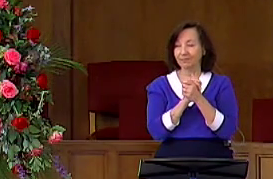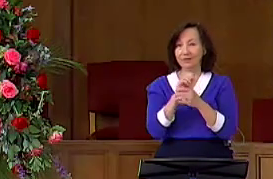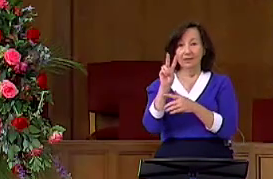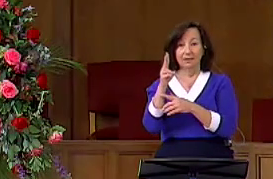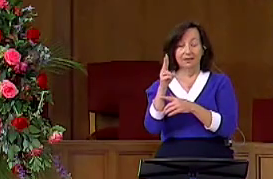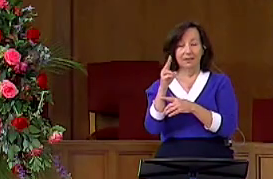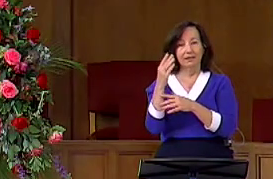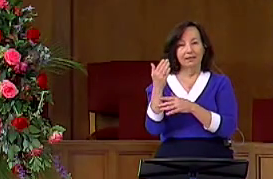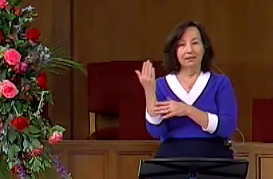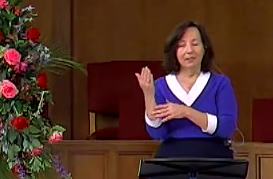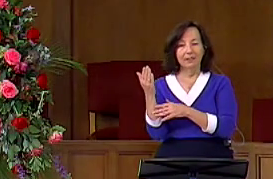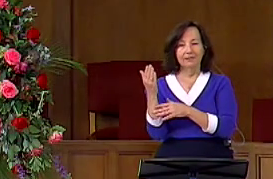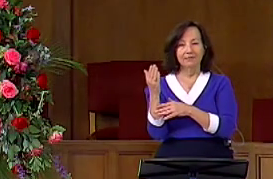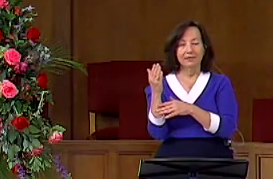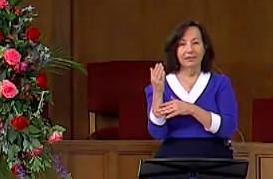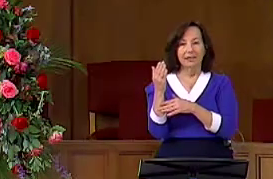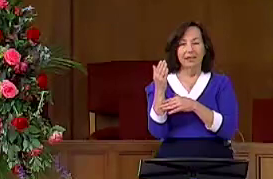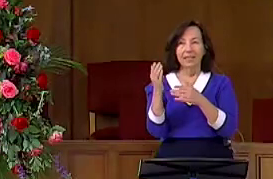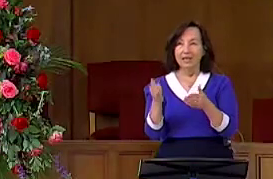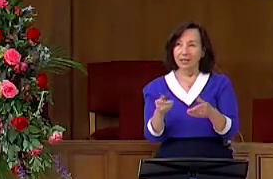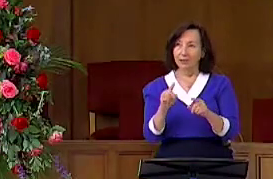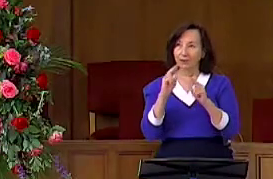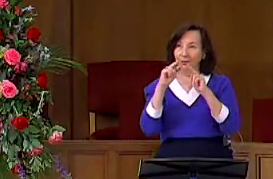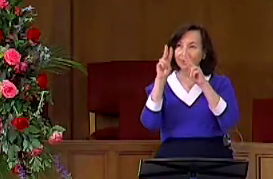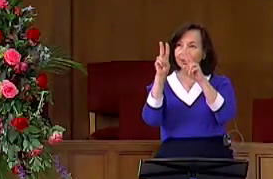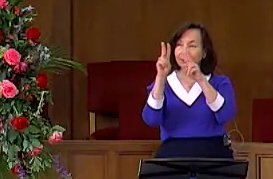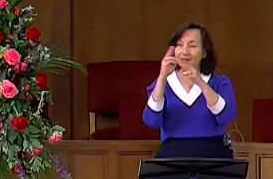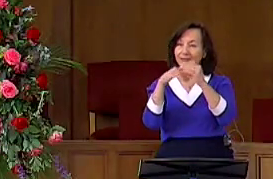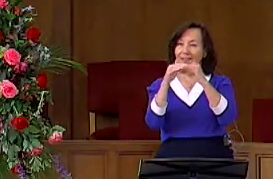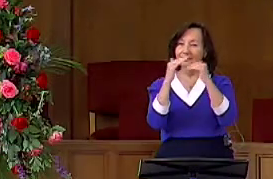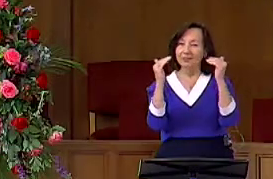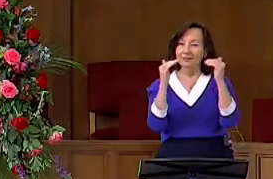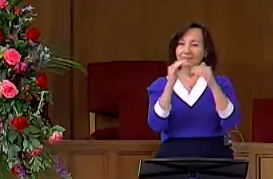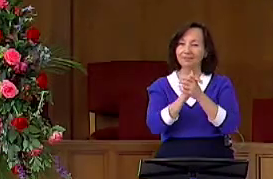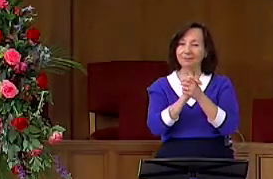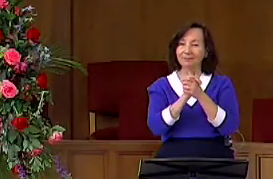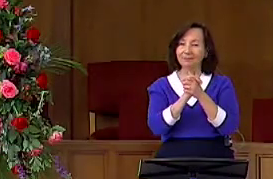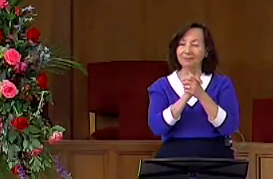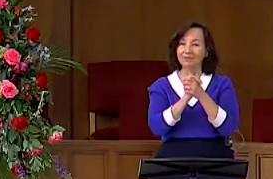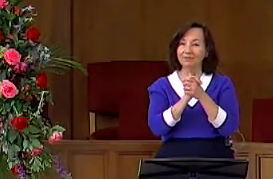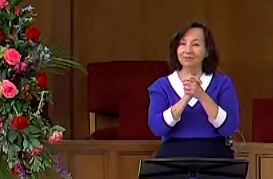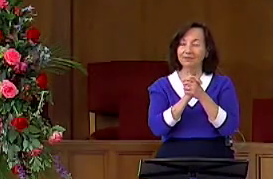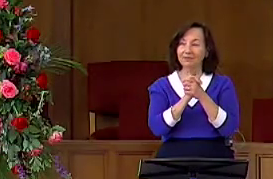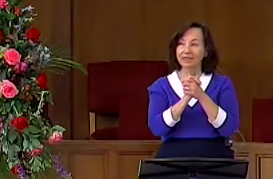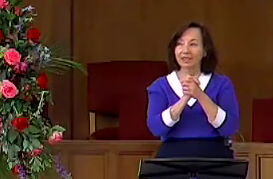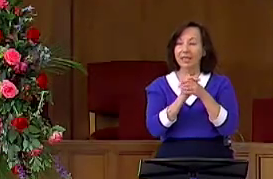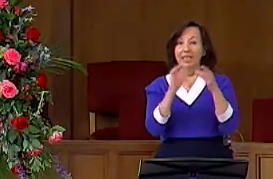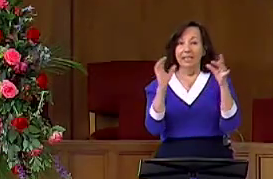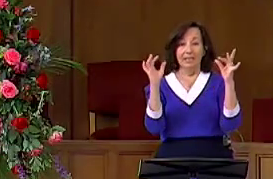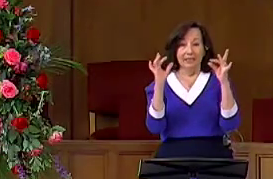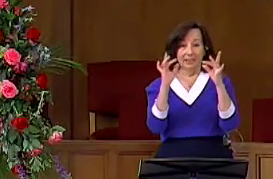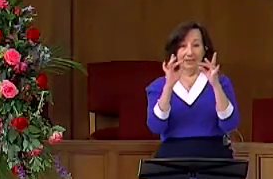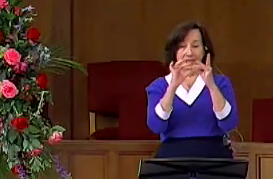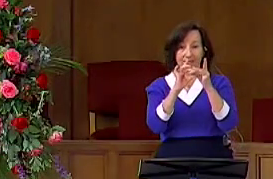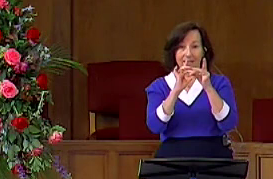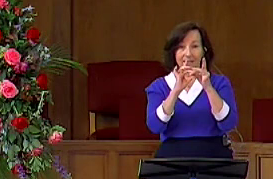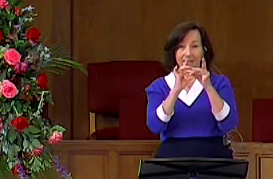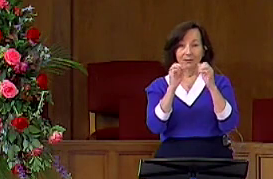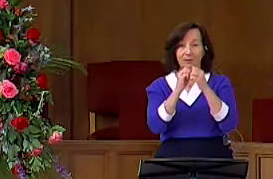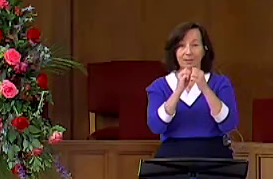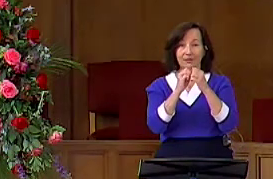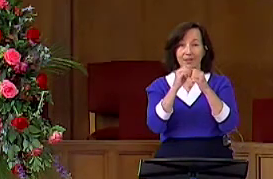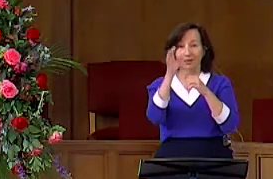thing, notice what he does. He looks up to heaven. I love what he does. He connects it with his Father. He connects it with